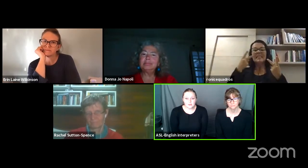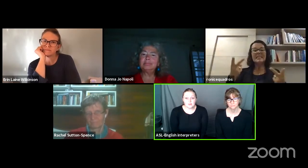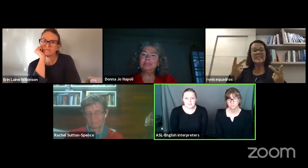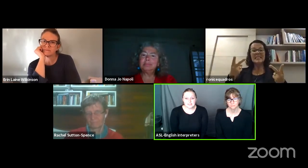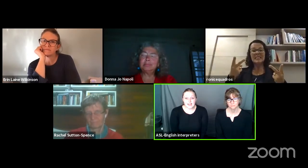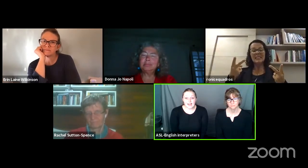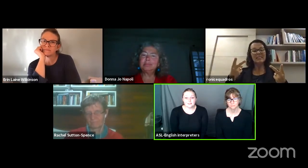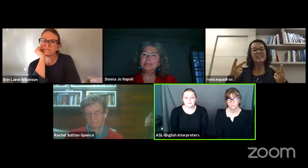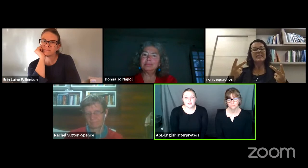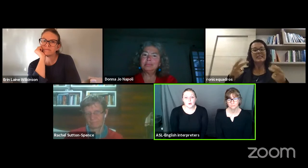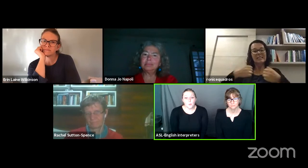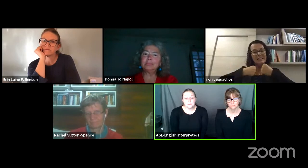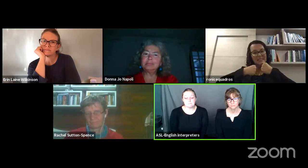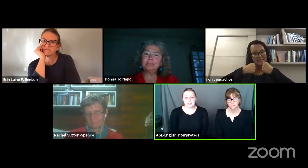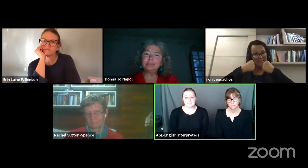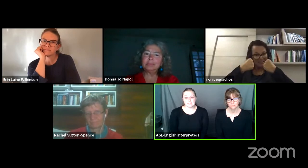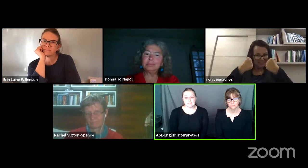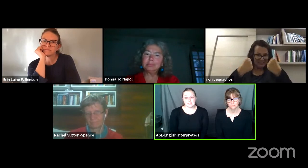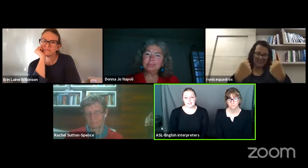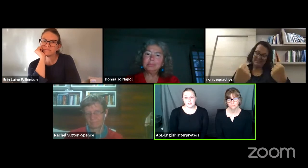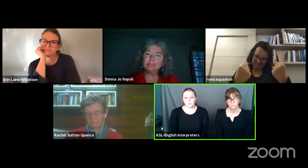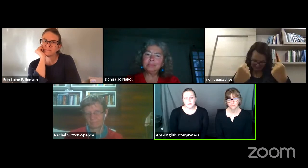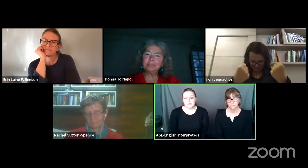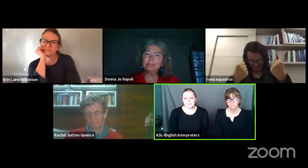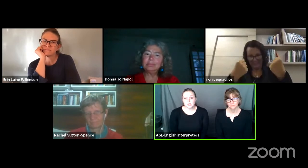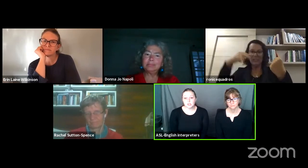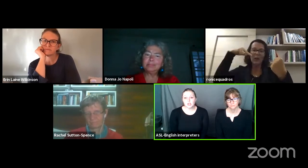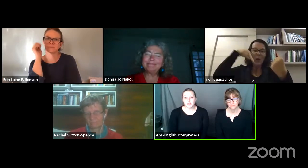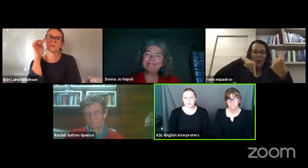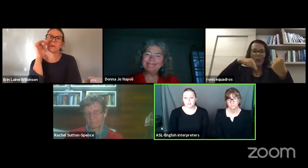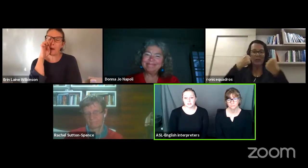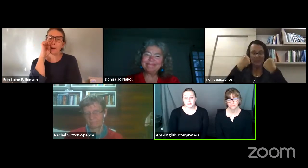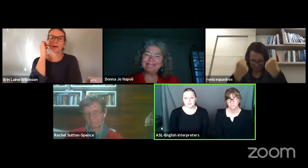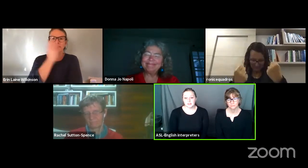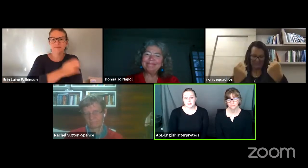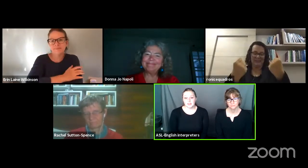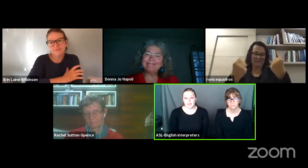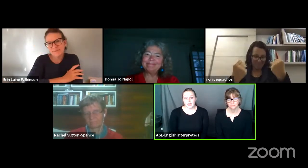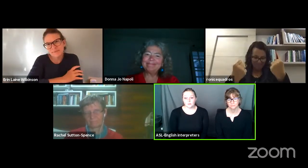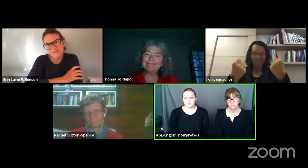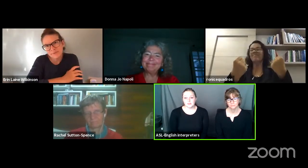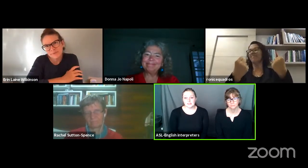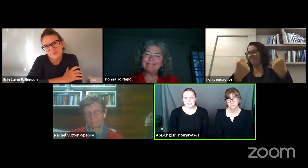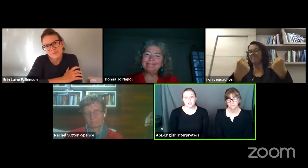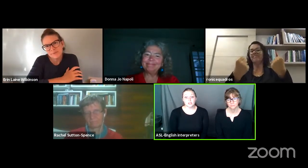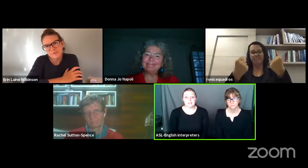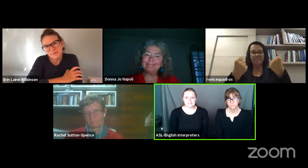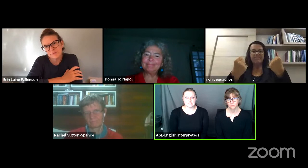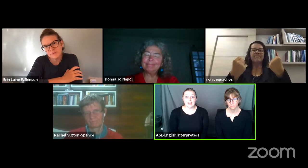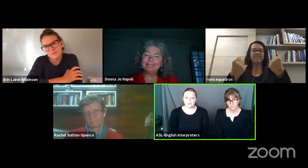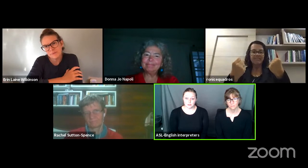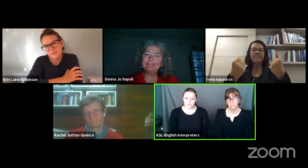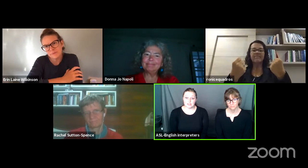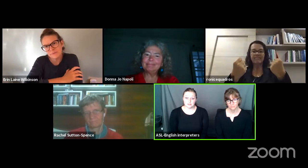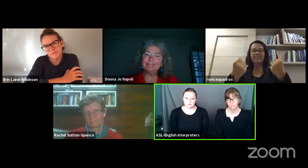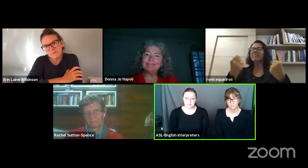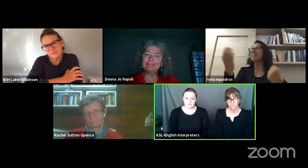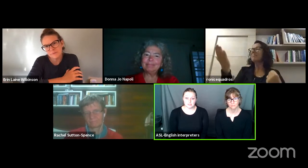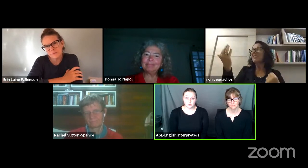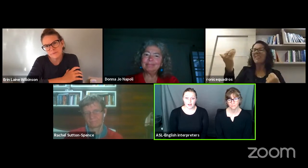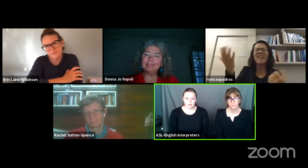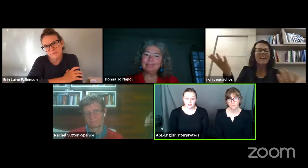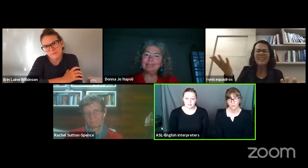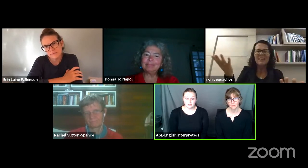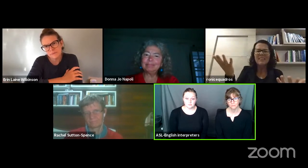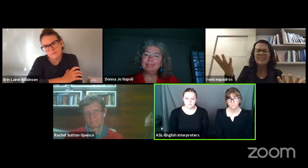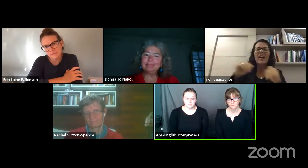that's why we need to have an open mind. We need to look, and we really need to look inside of ourselves